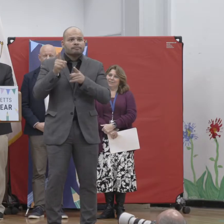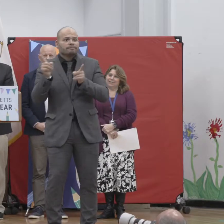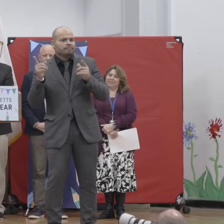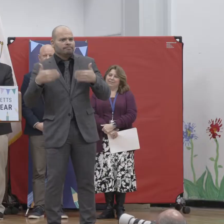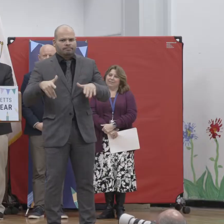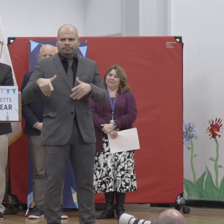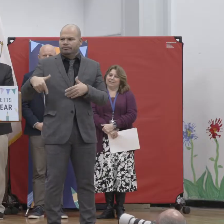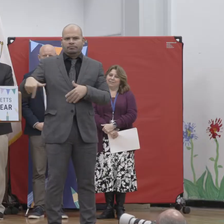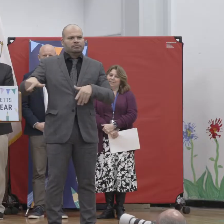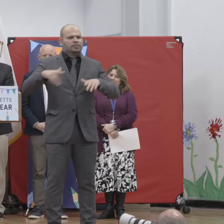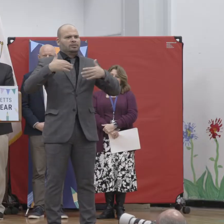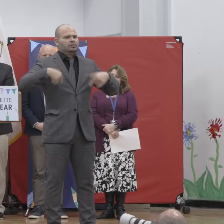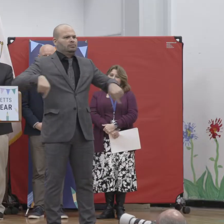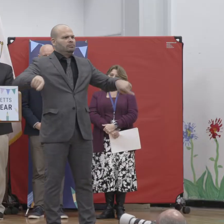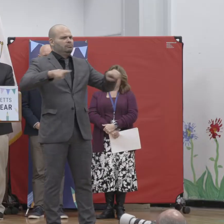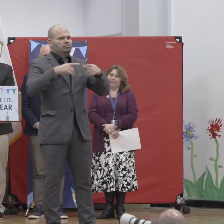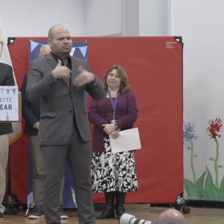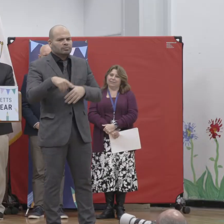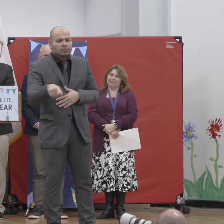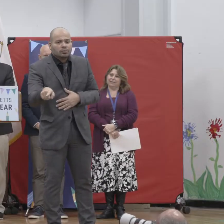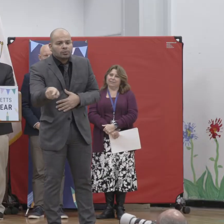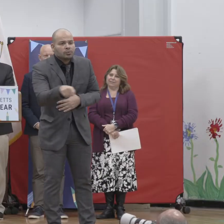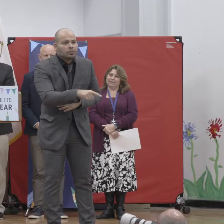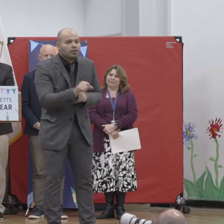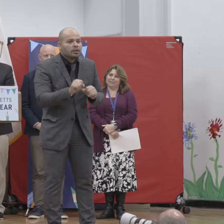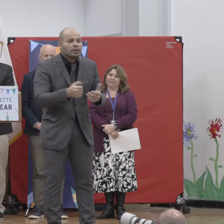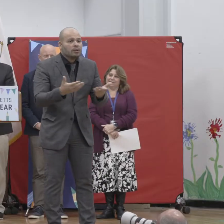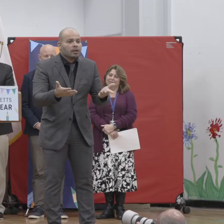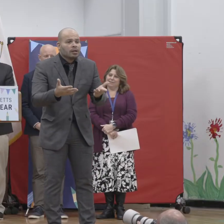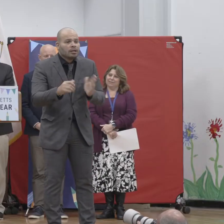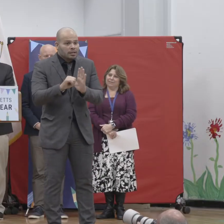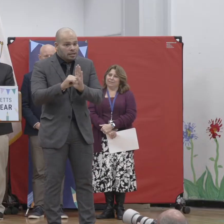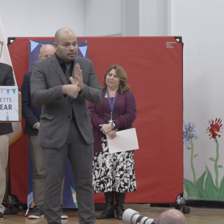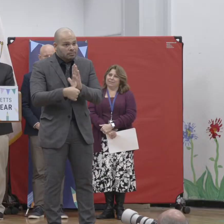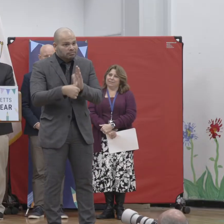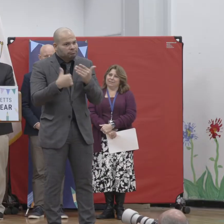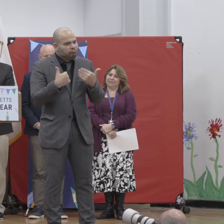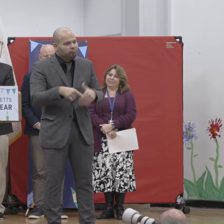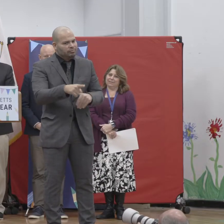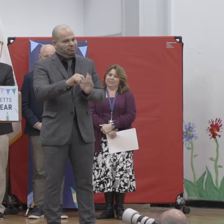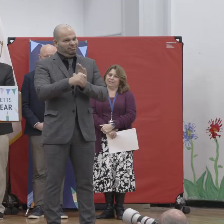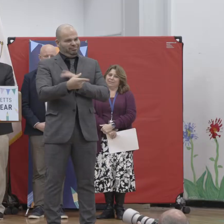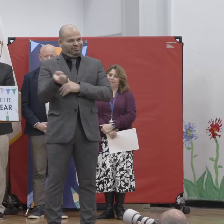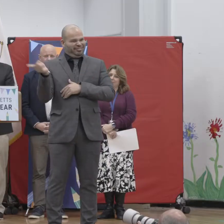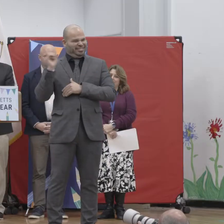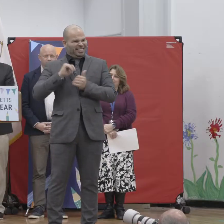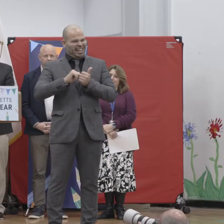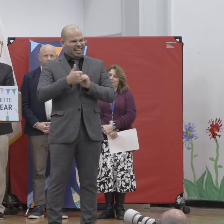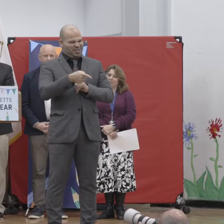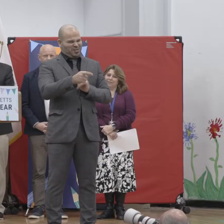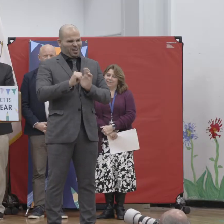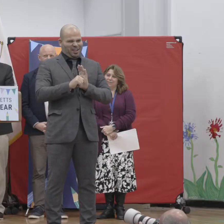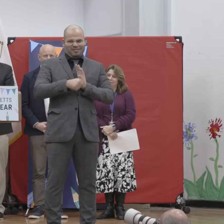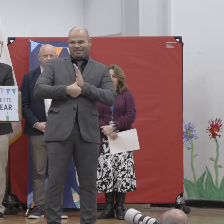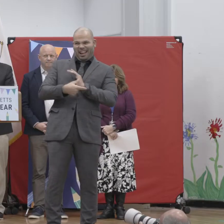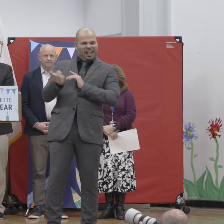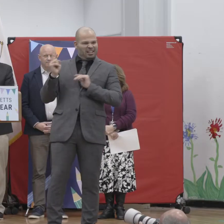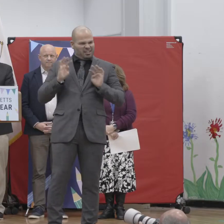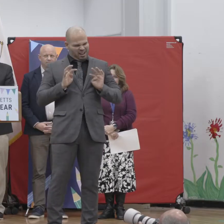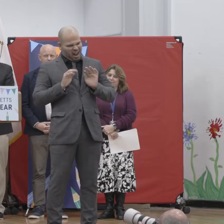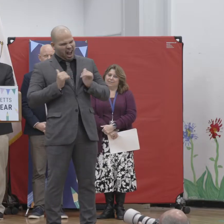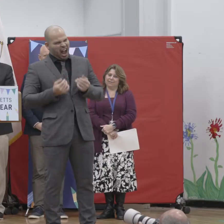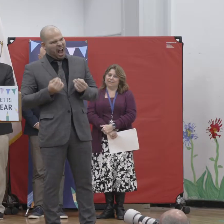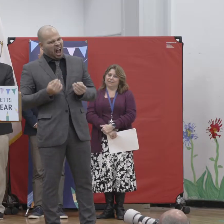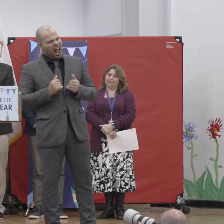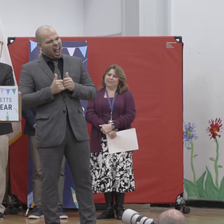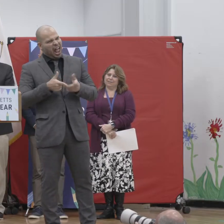wonder, can you blow them away with the very quietest good morning possible? On the count of three, can you say good